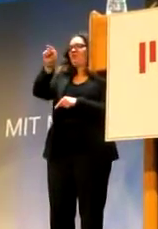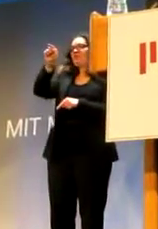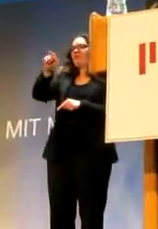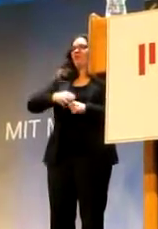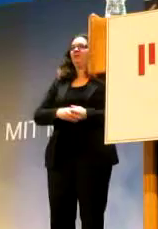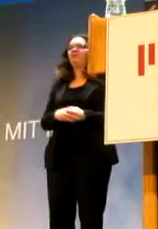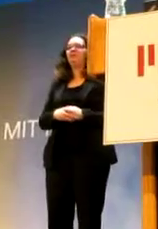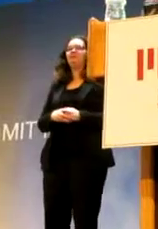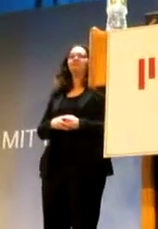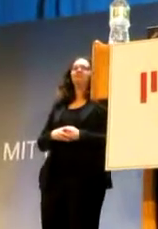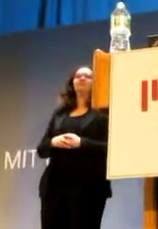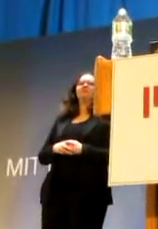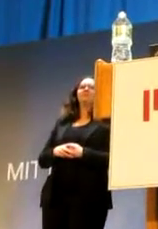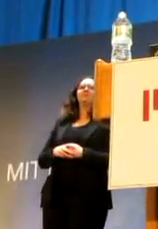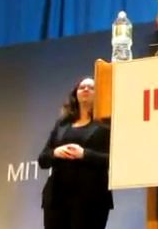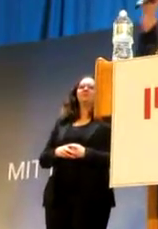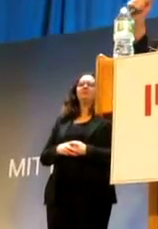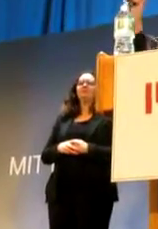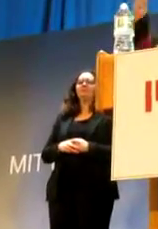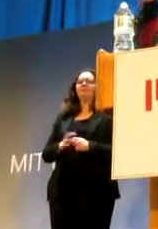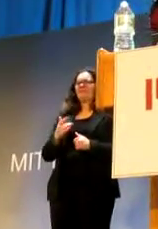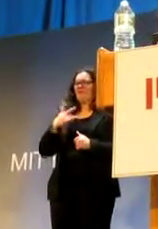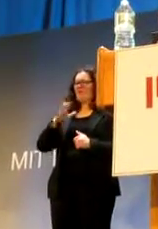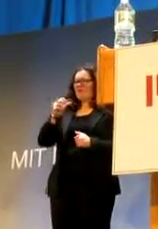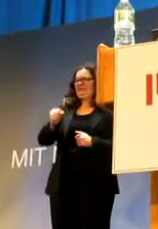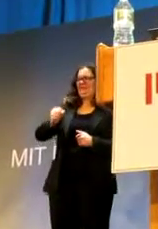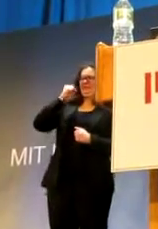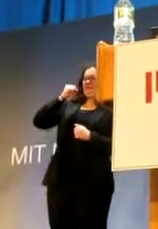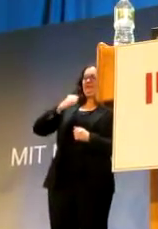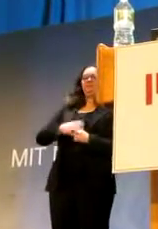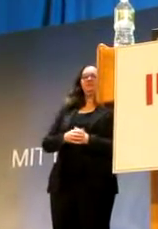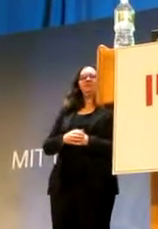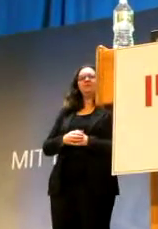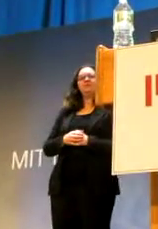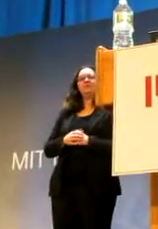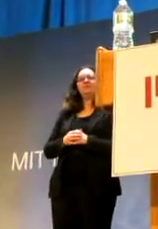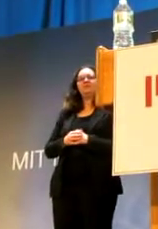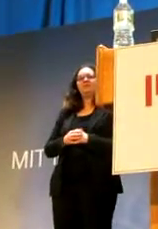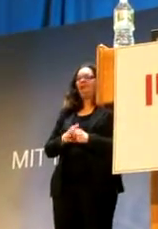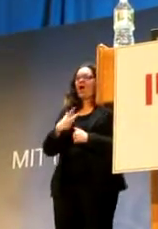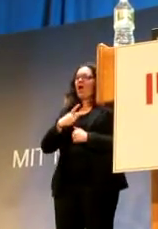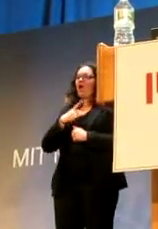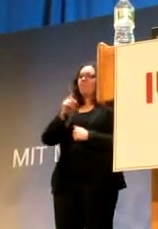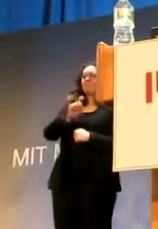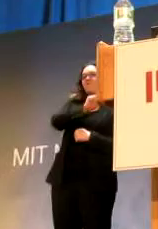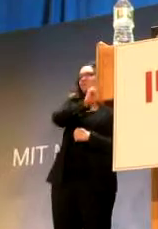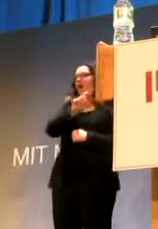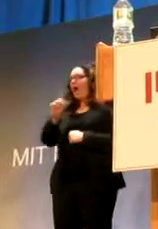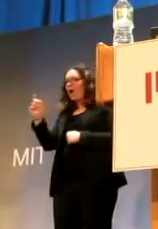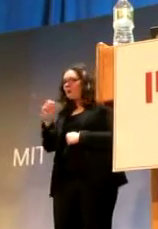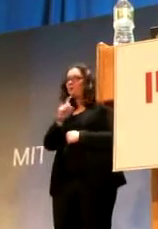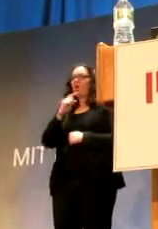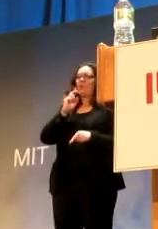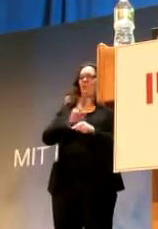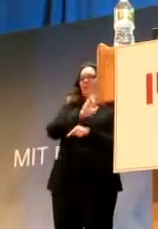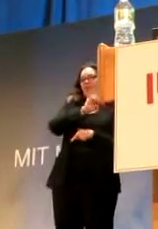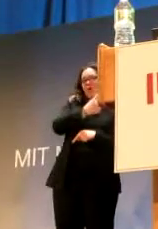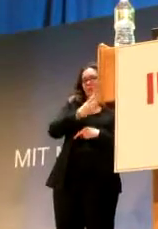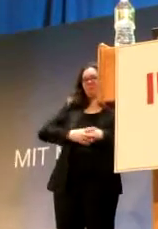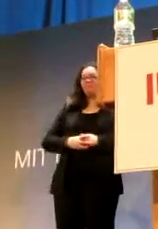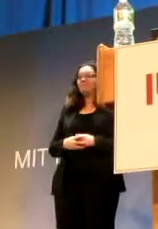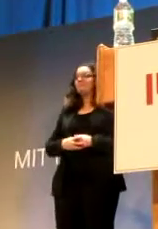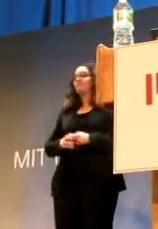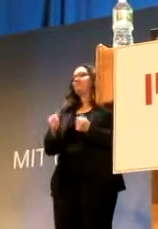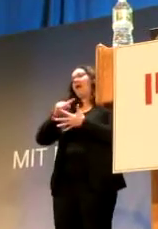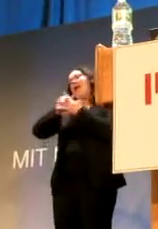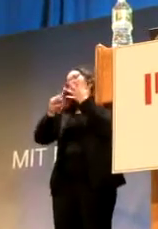one. I don't want to take it off the stand. I like to move around a little bit, so I'll just use this one. Okay, lots of